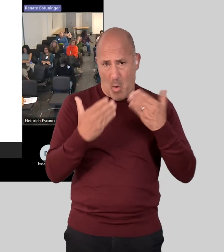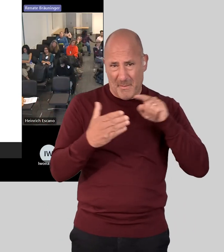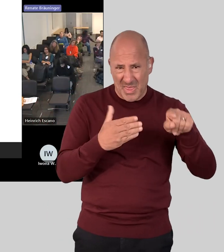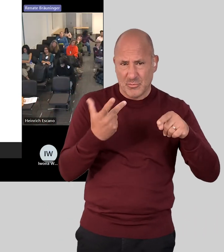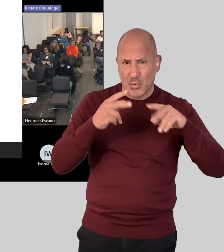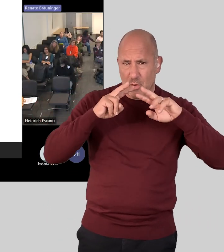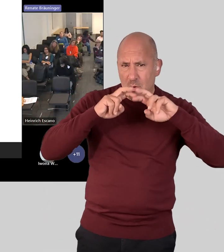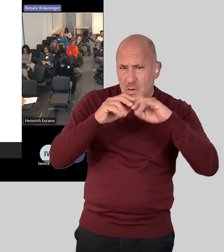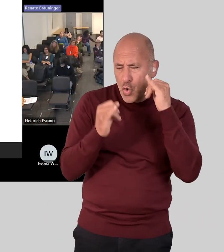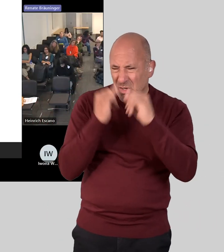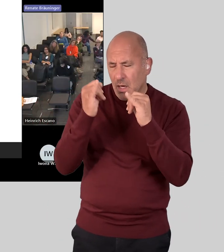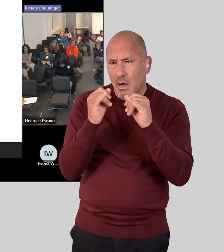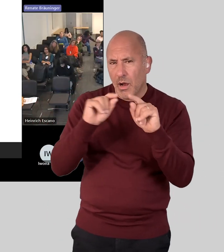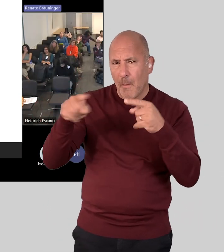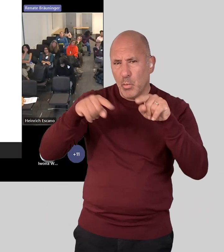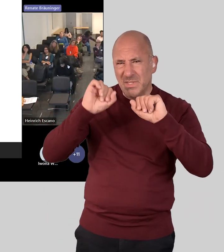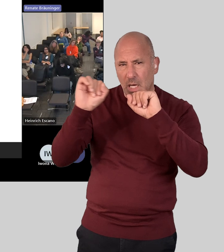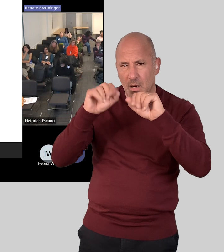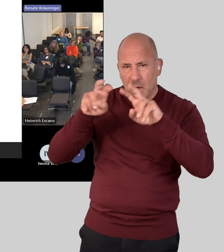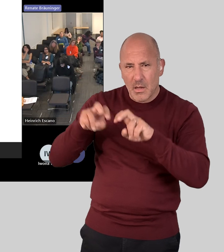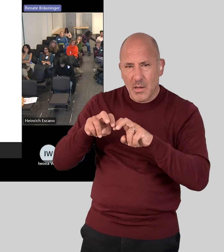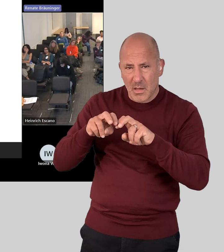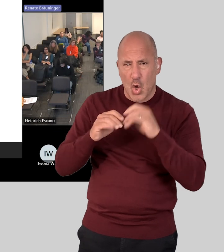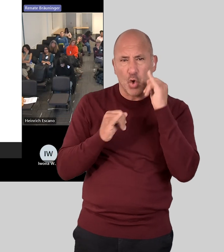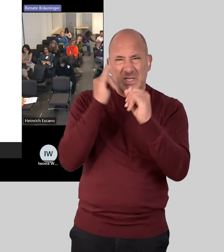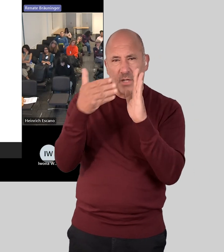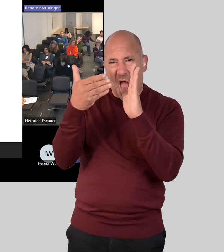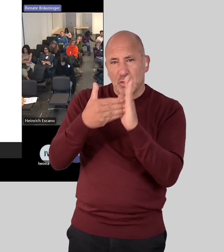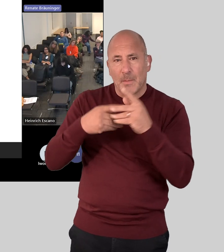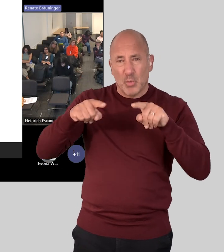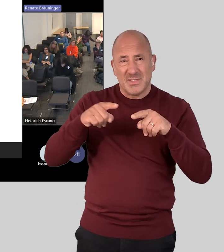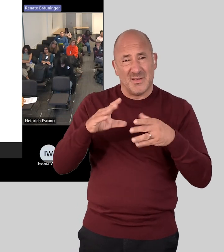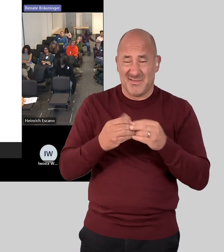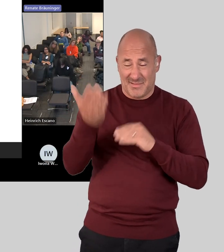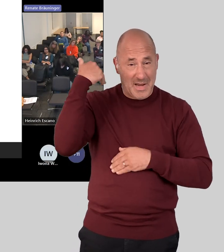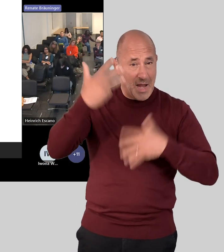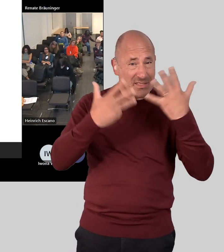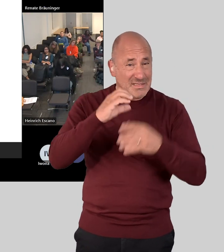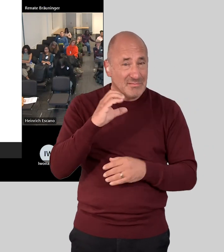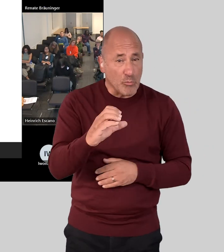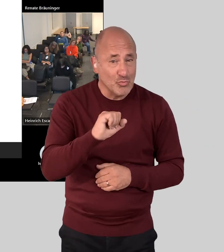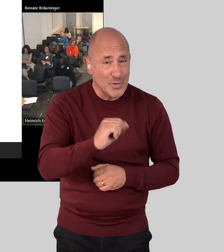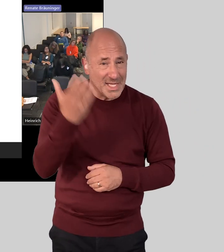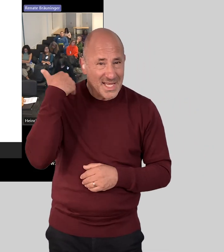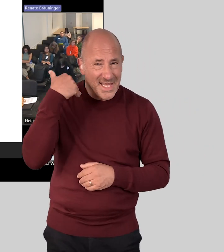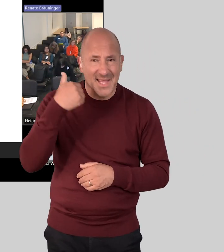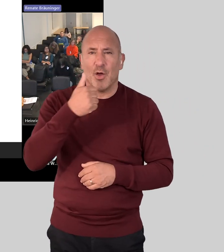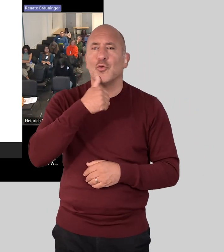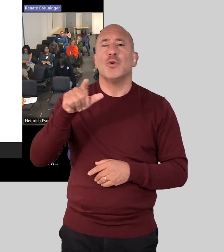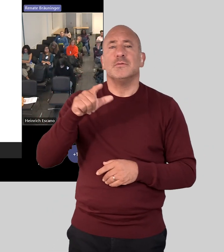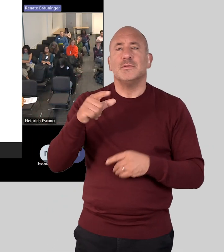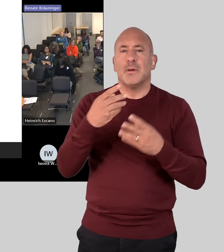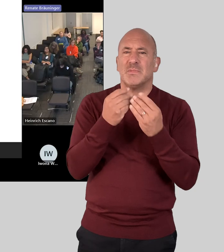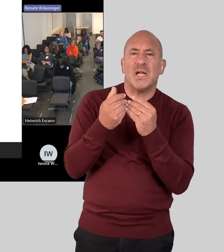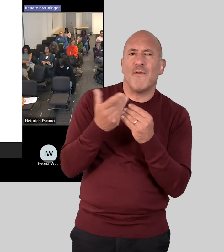to critical editions in music. Critical editions in music were made in the 19th century and used